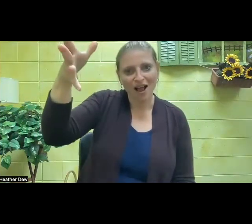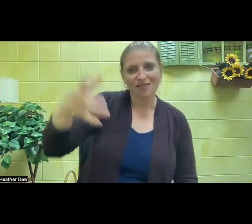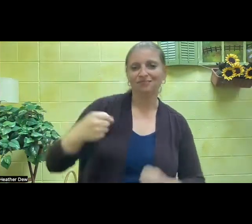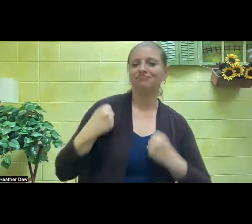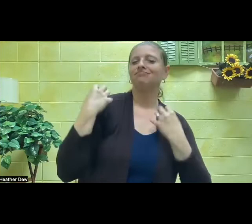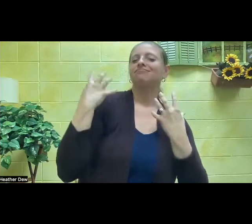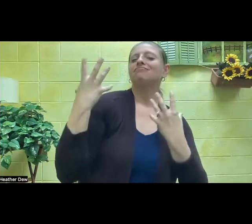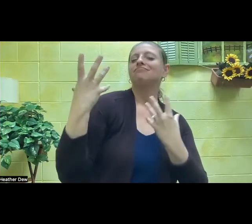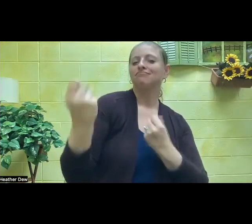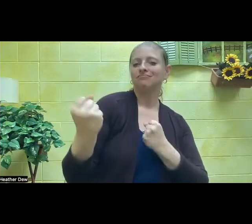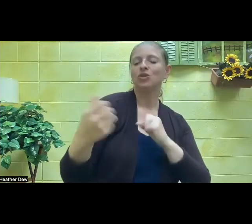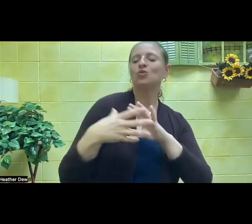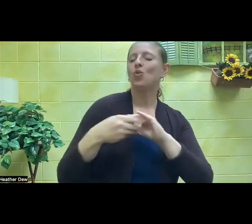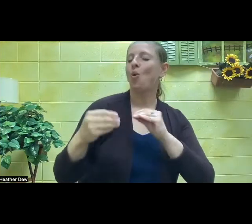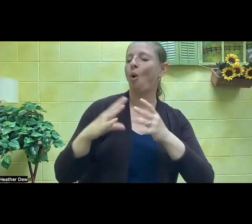There we go.